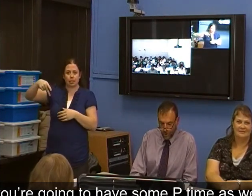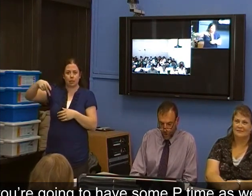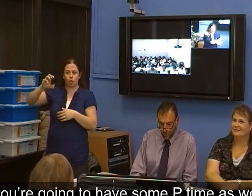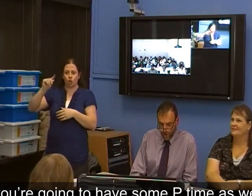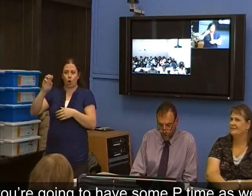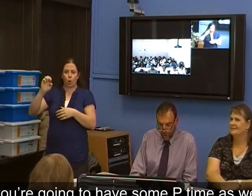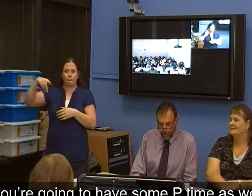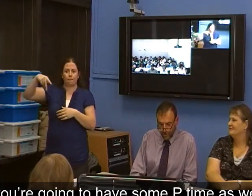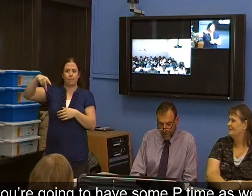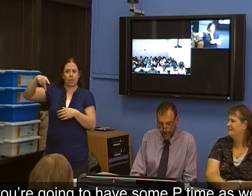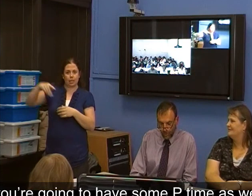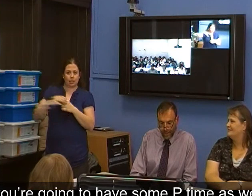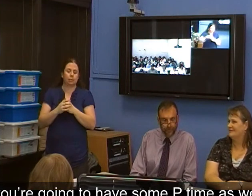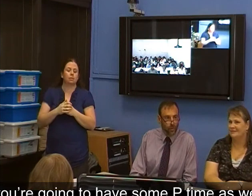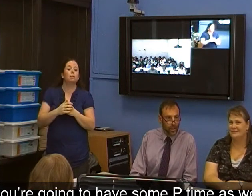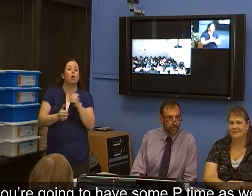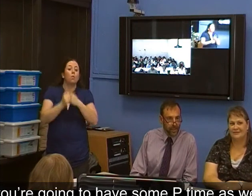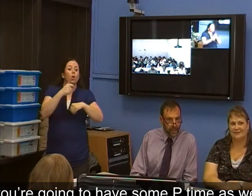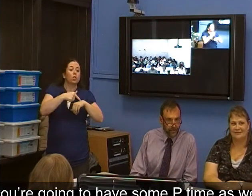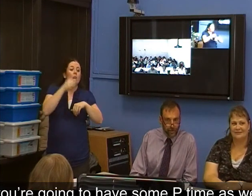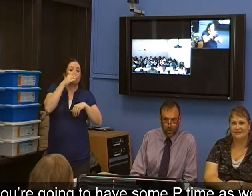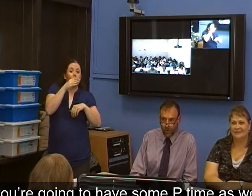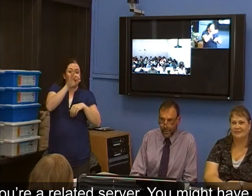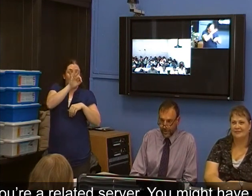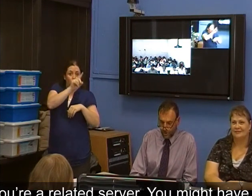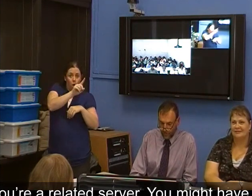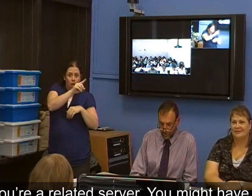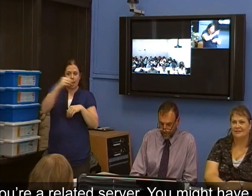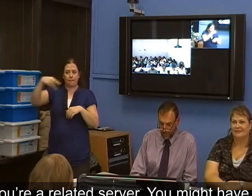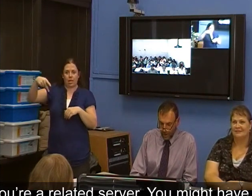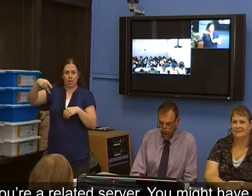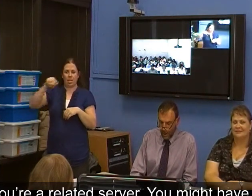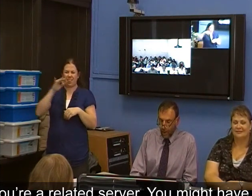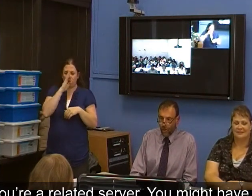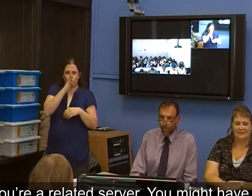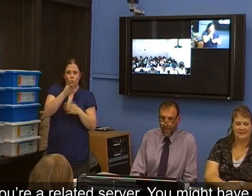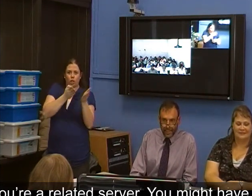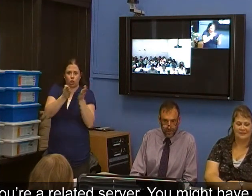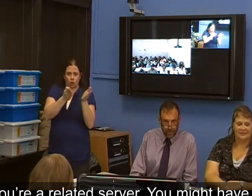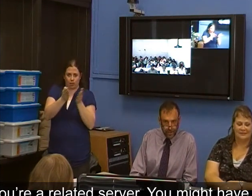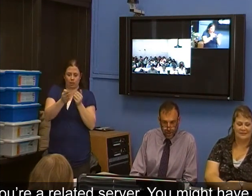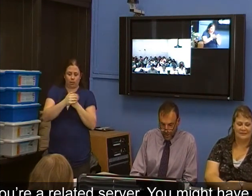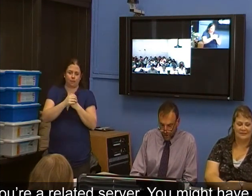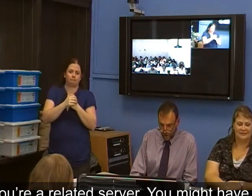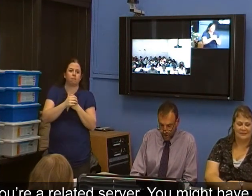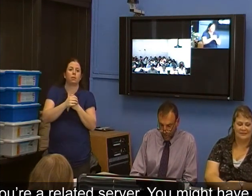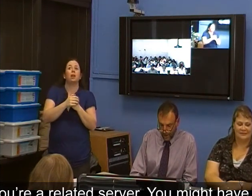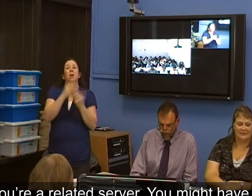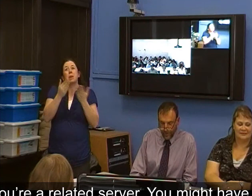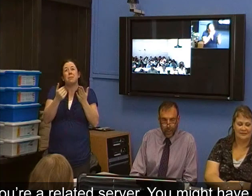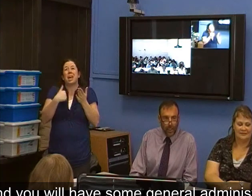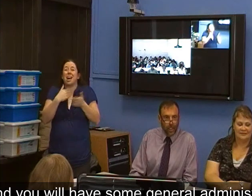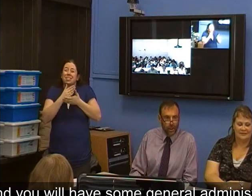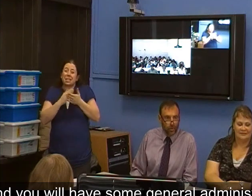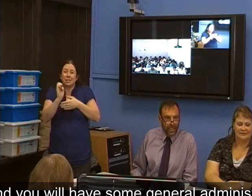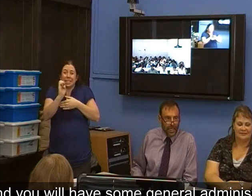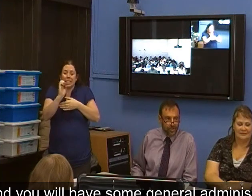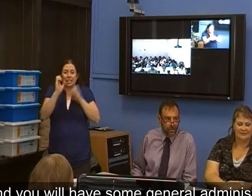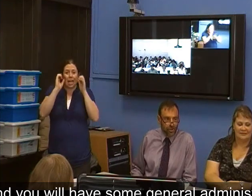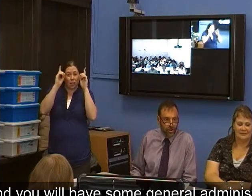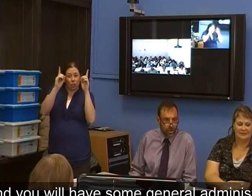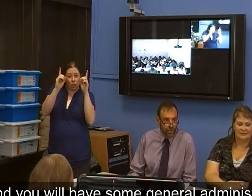the majority of your time will be F1 and P if you're a related server. You might have some educational as well, and you will have